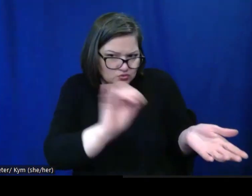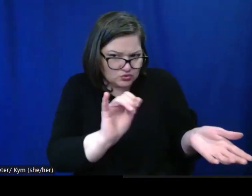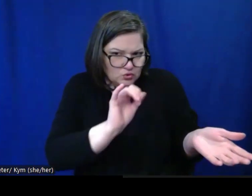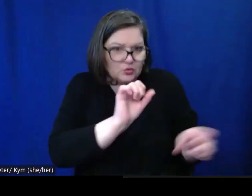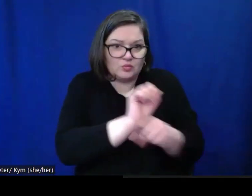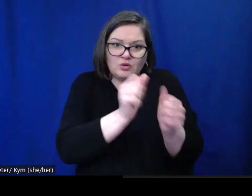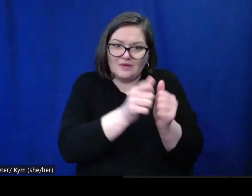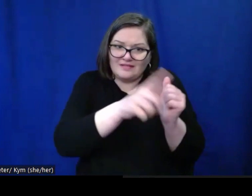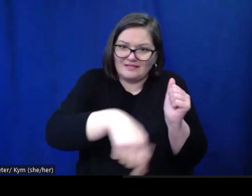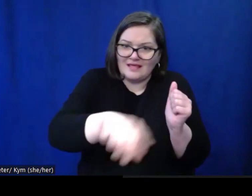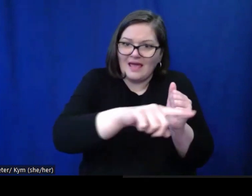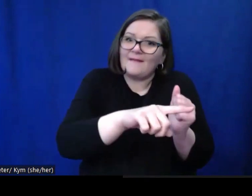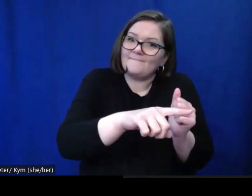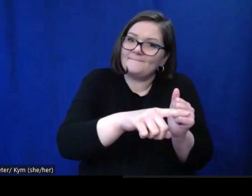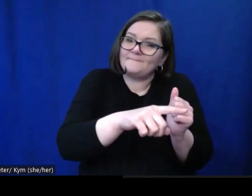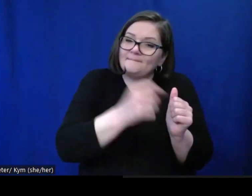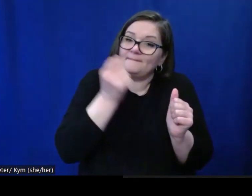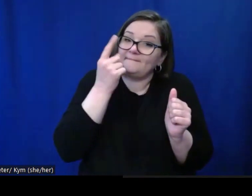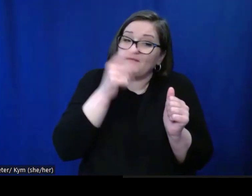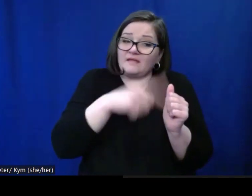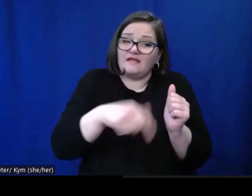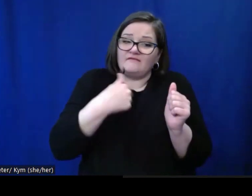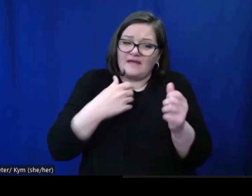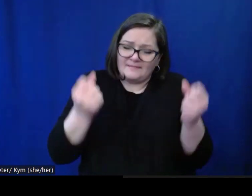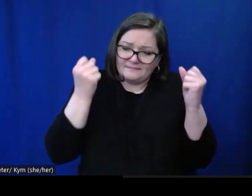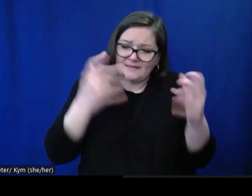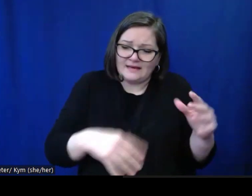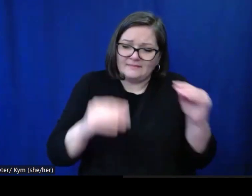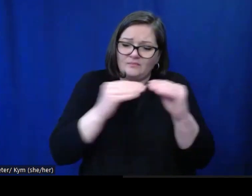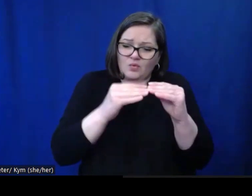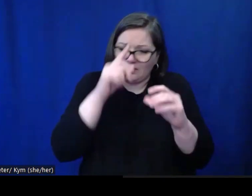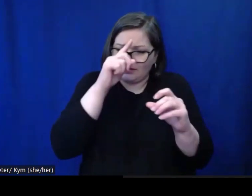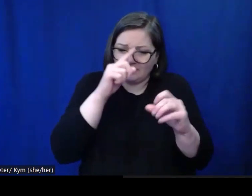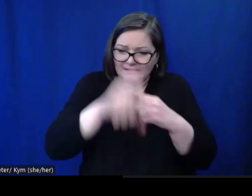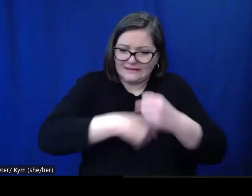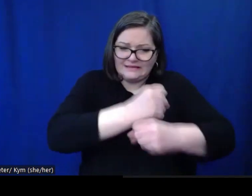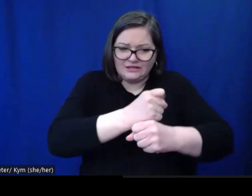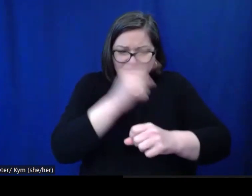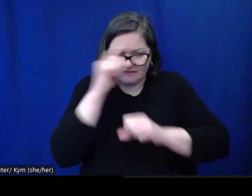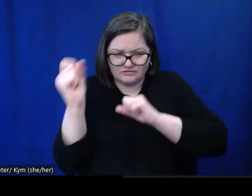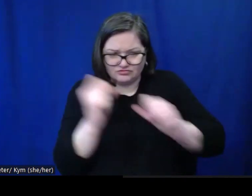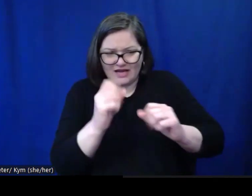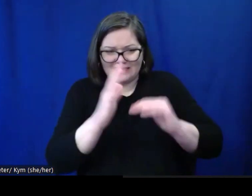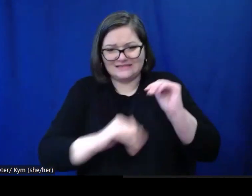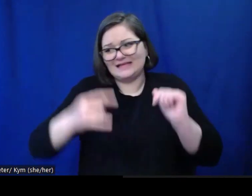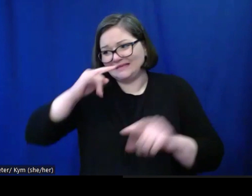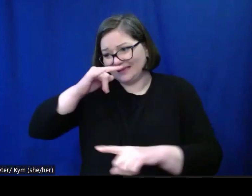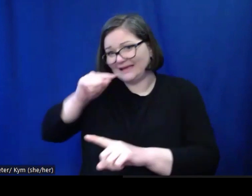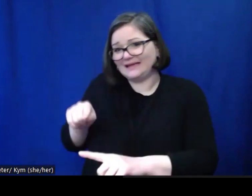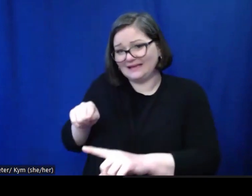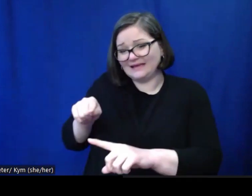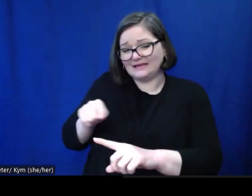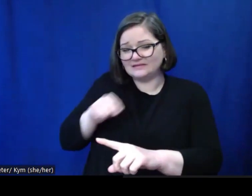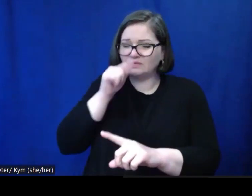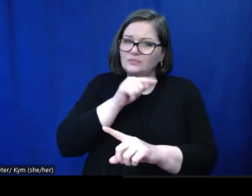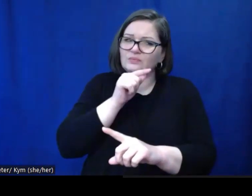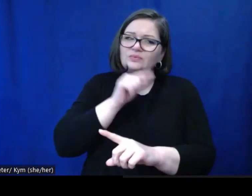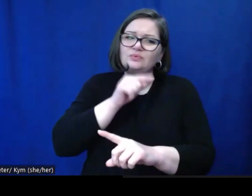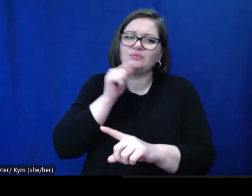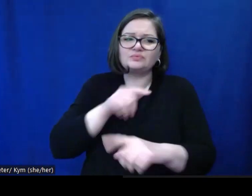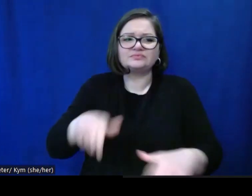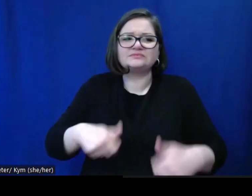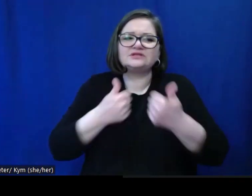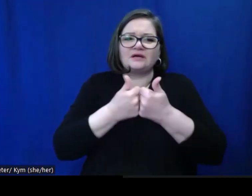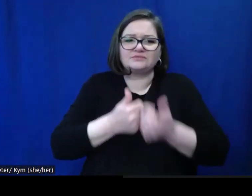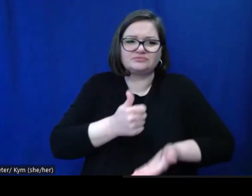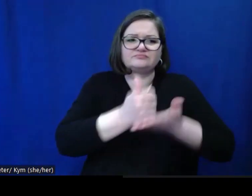they have had many more years of these strategies than the kids. And so it's really challenging to be able to help them a little